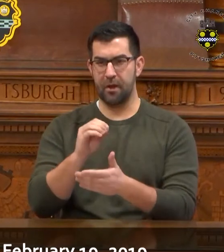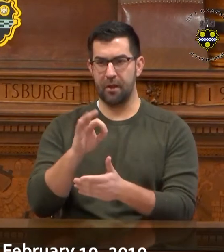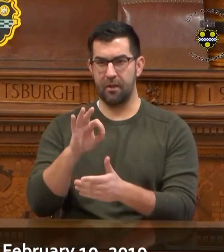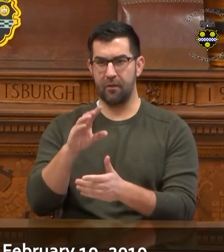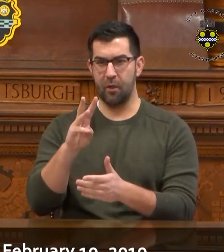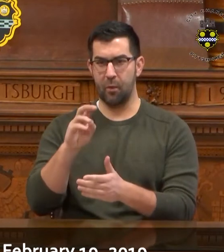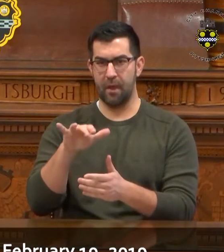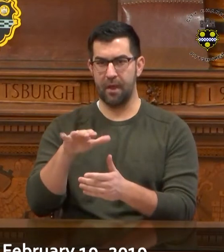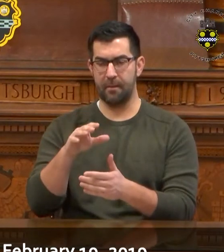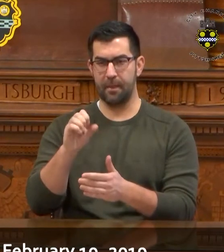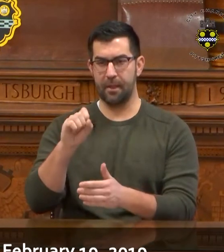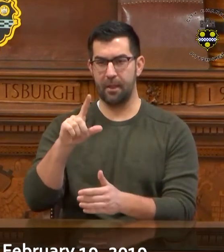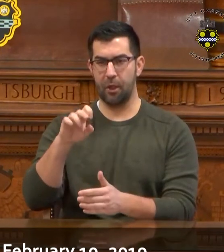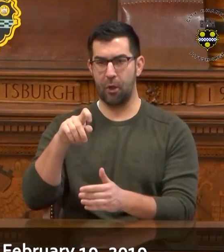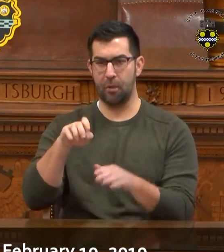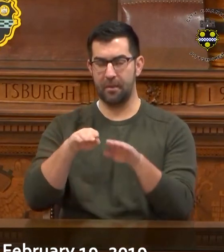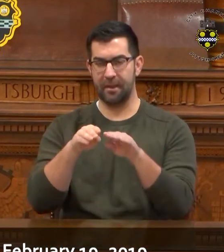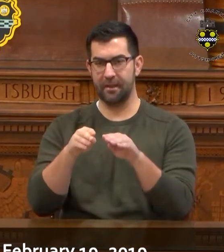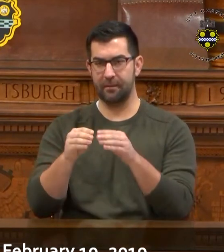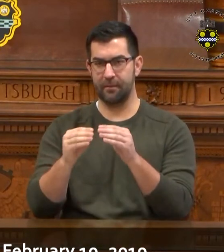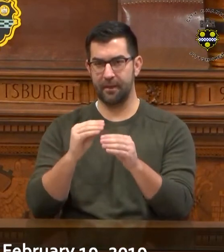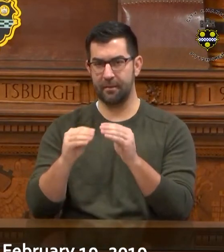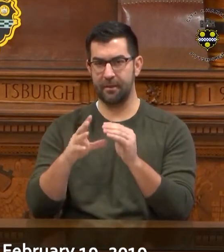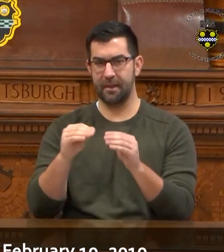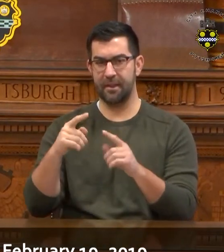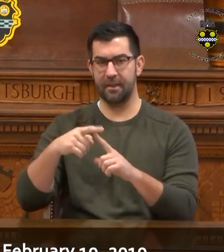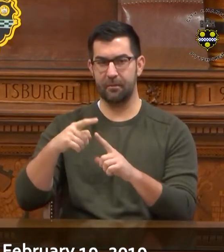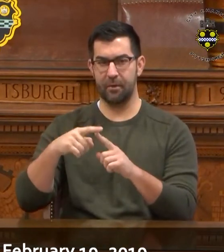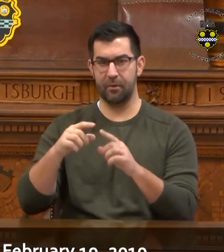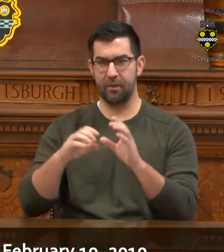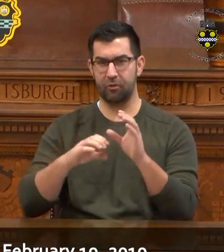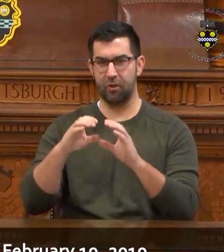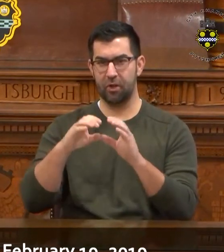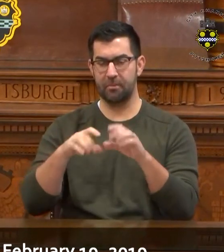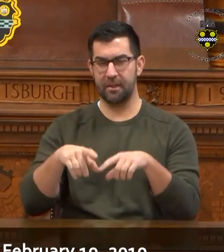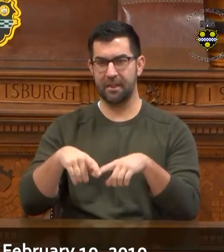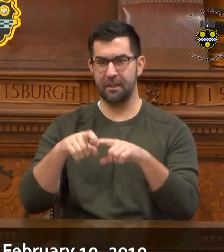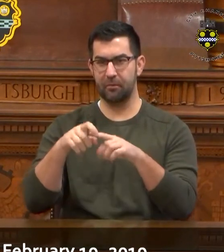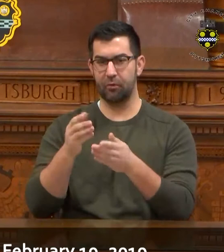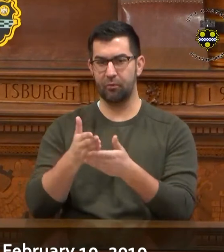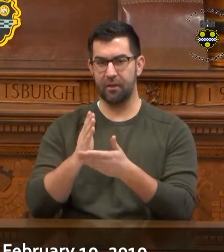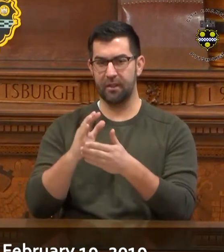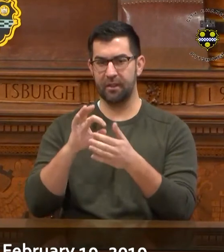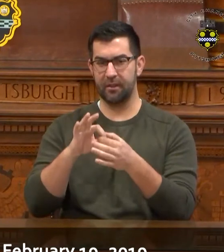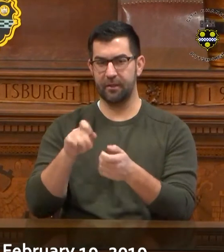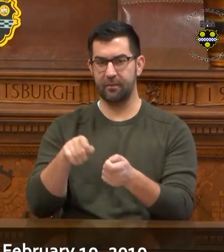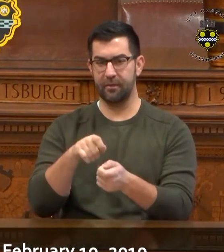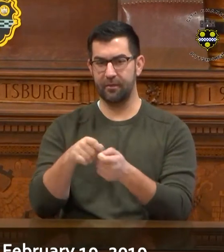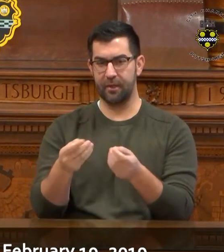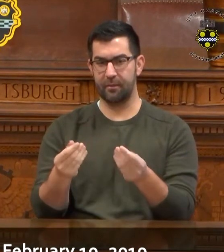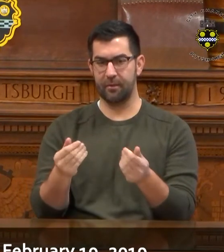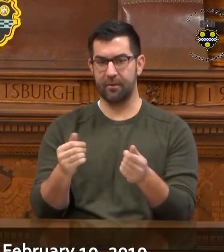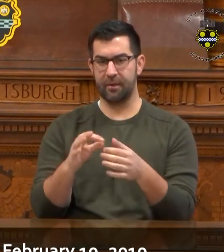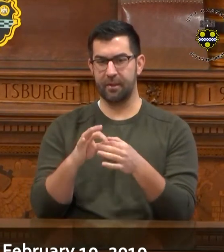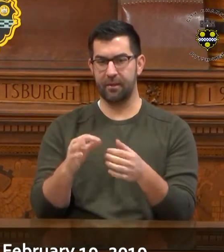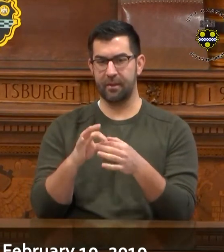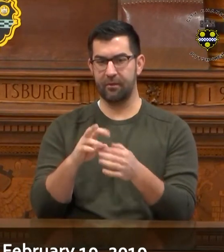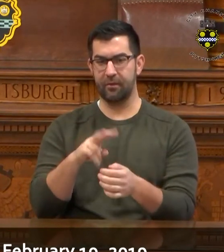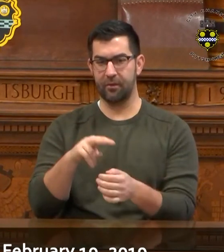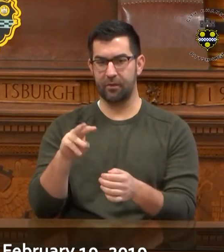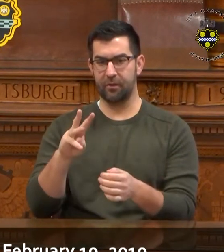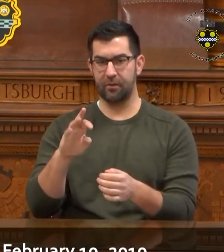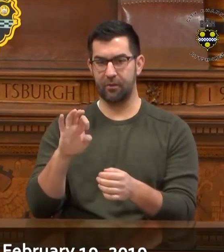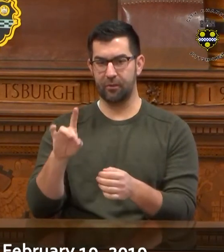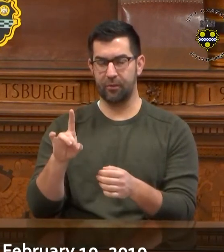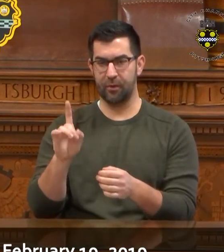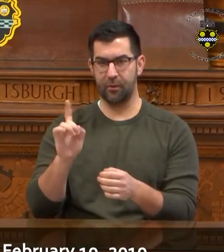slope easement, and temporary construction easement rights on certain property of the 22nd Ward of